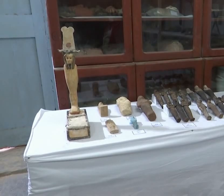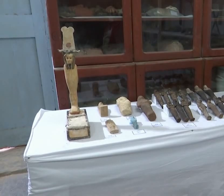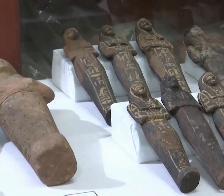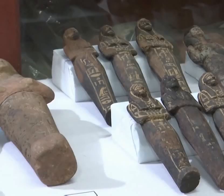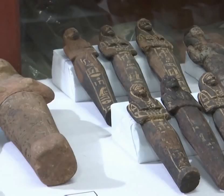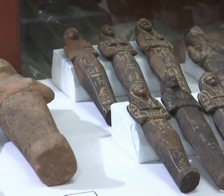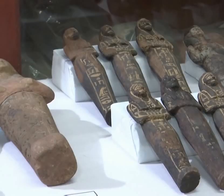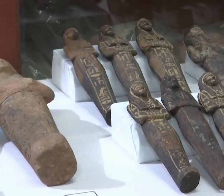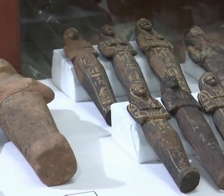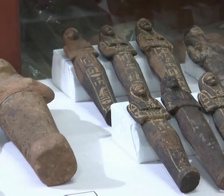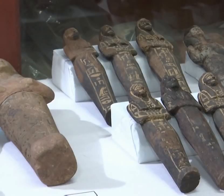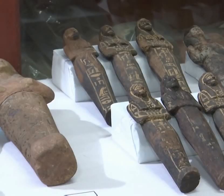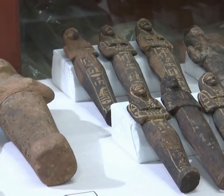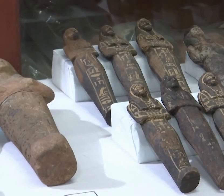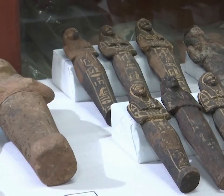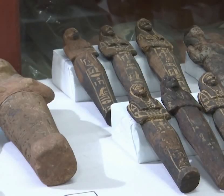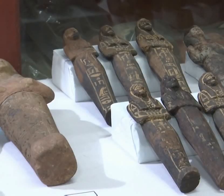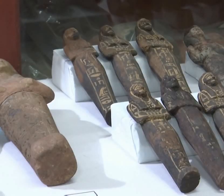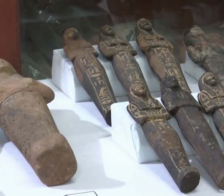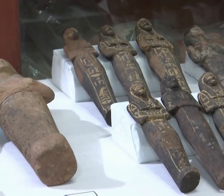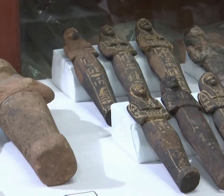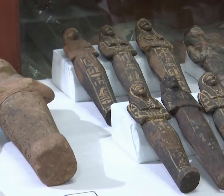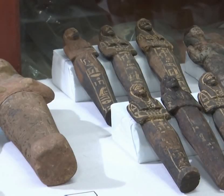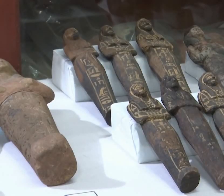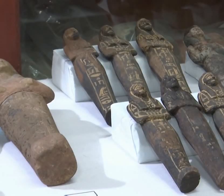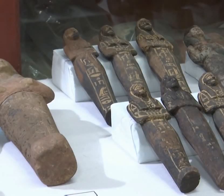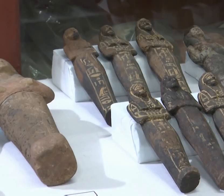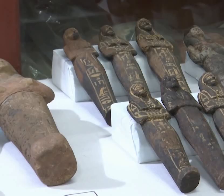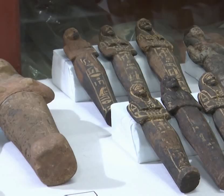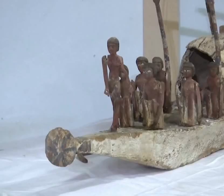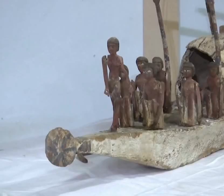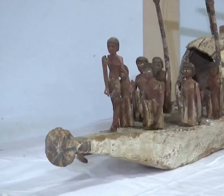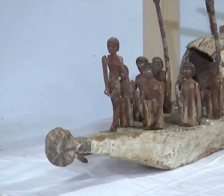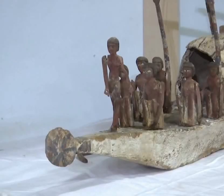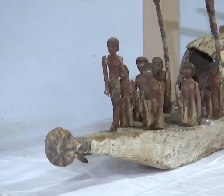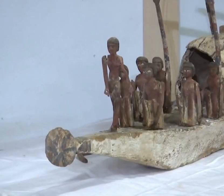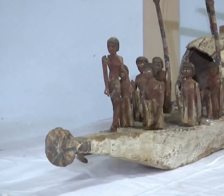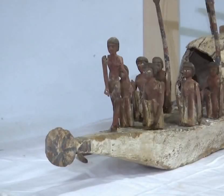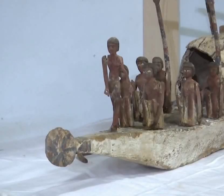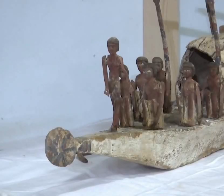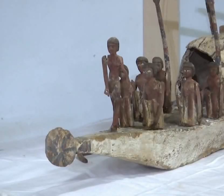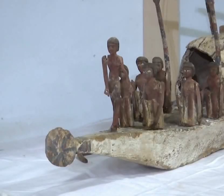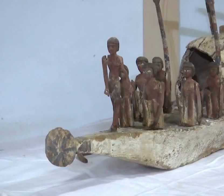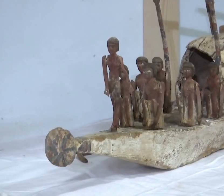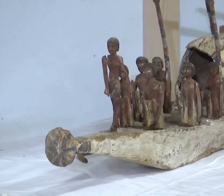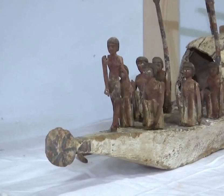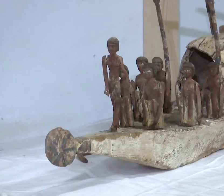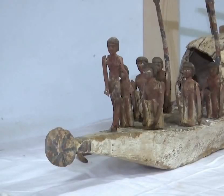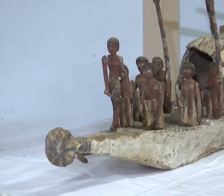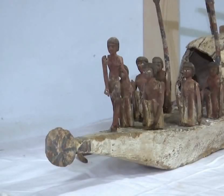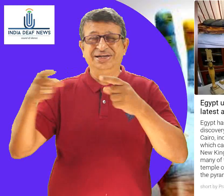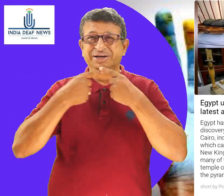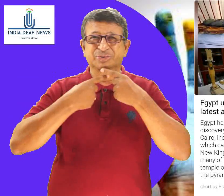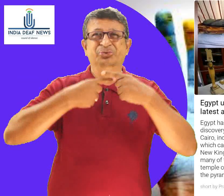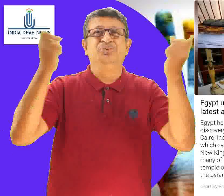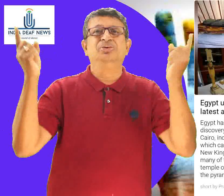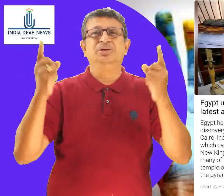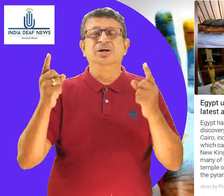We found games that the Egyptian played. We found also many unique artifacts.